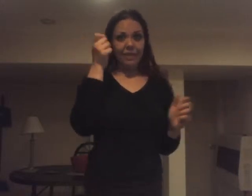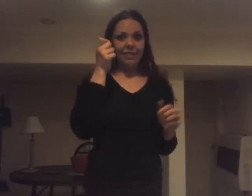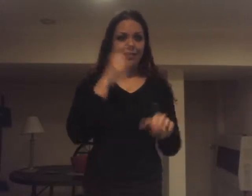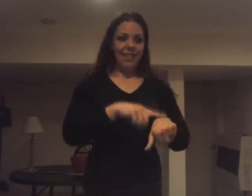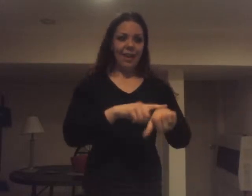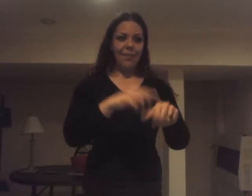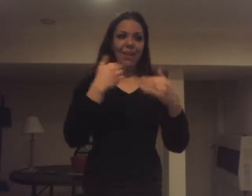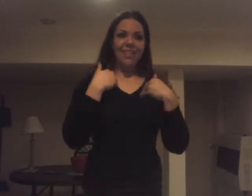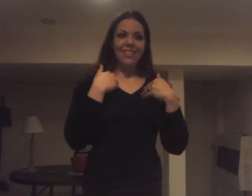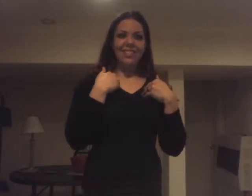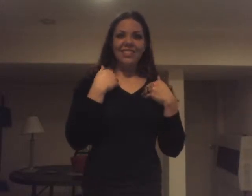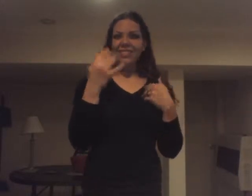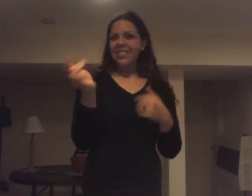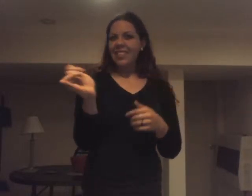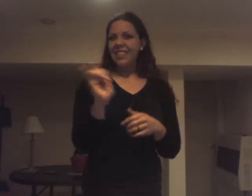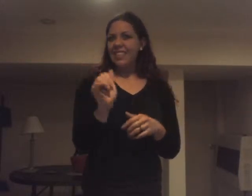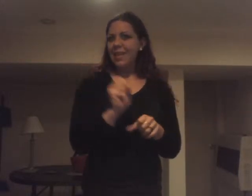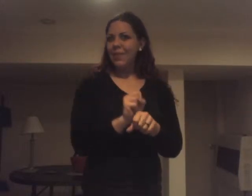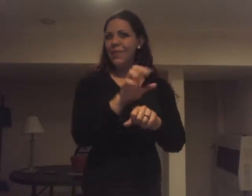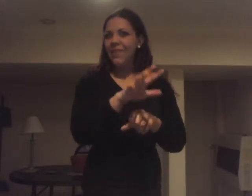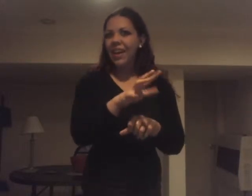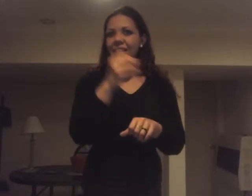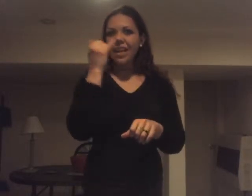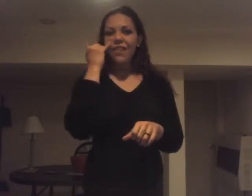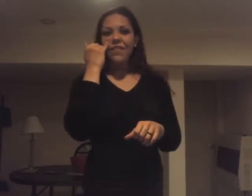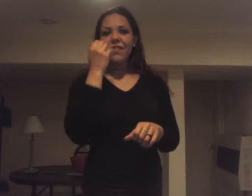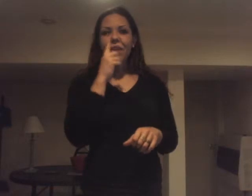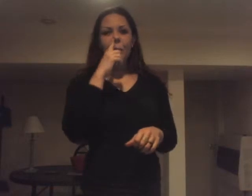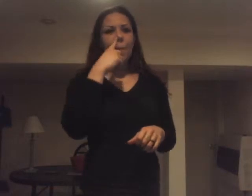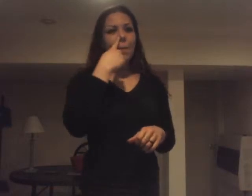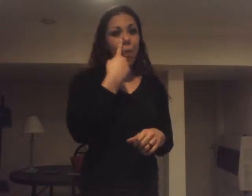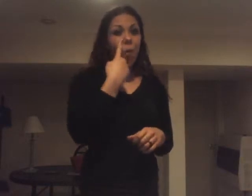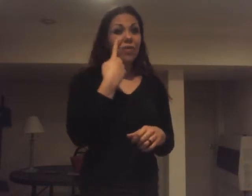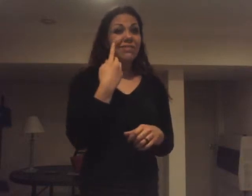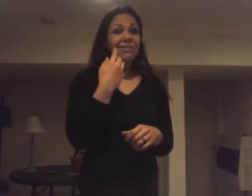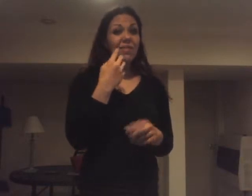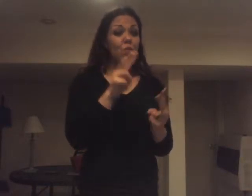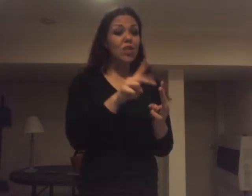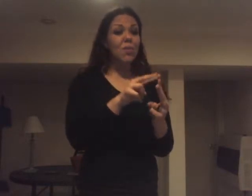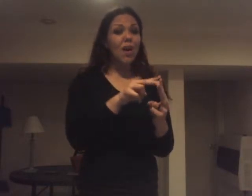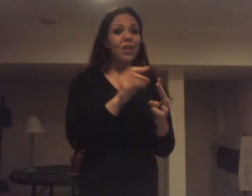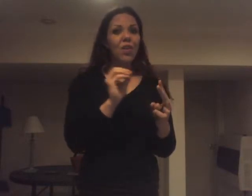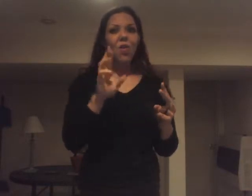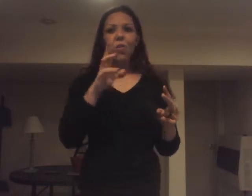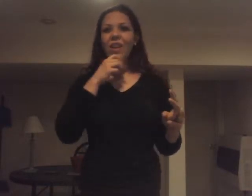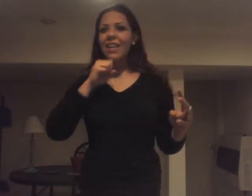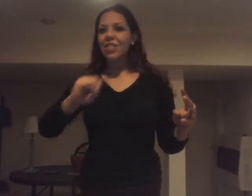with the partner or aging of the individual. I'm sure it's a self-correcting